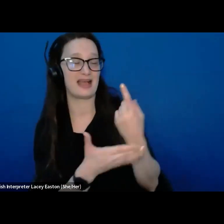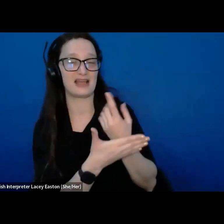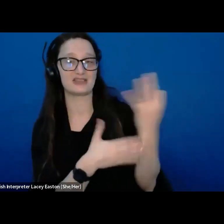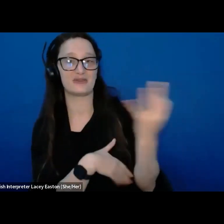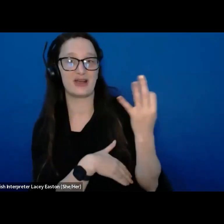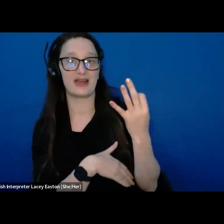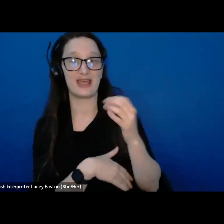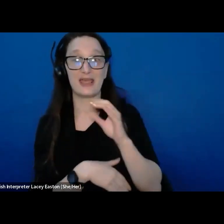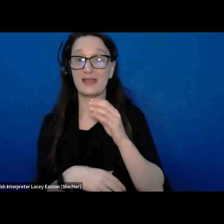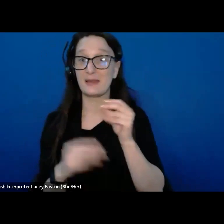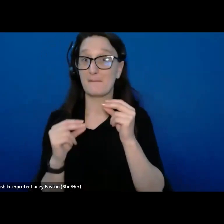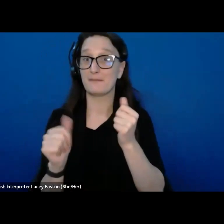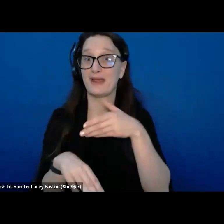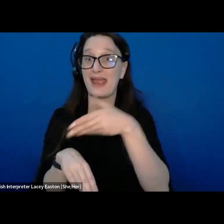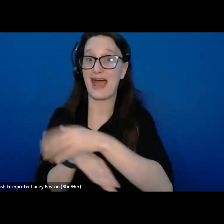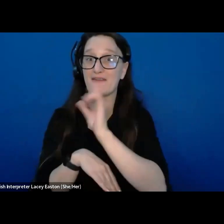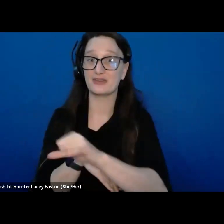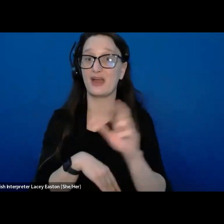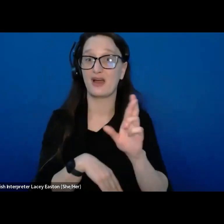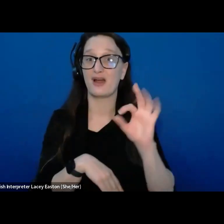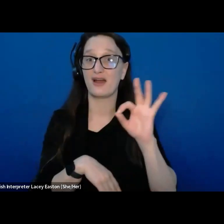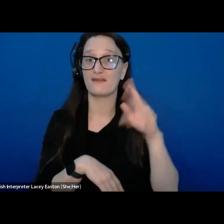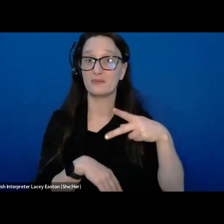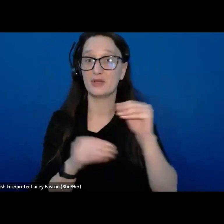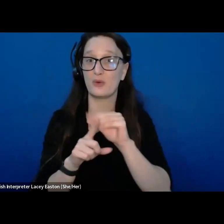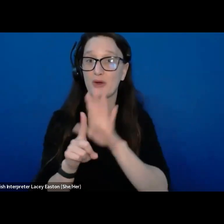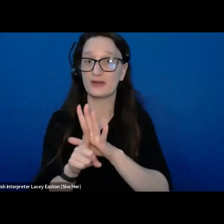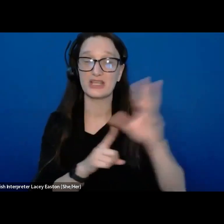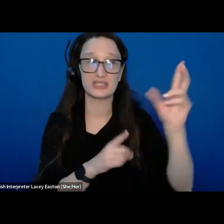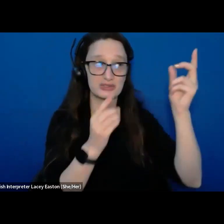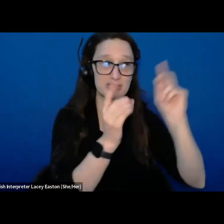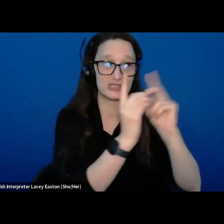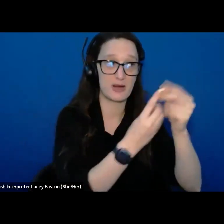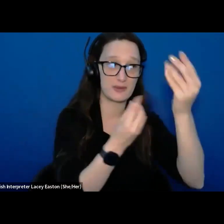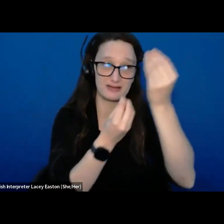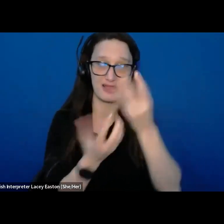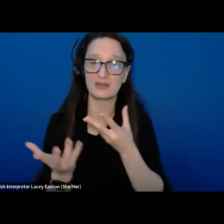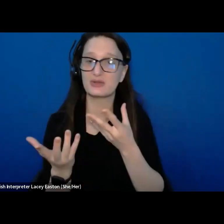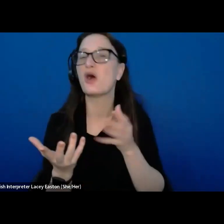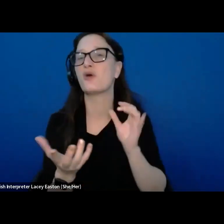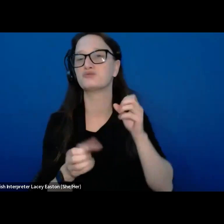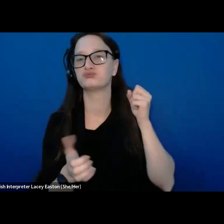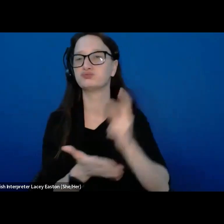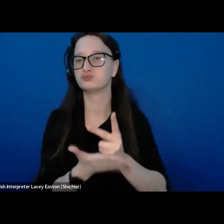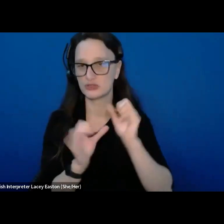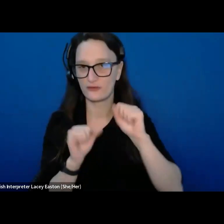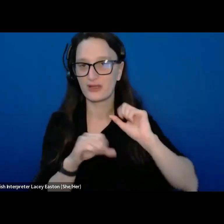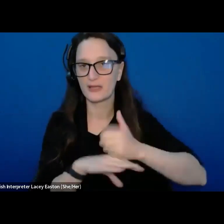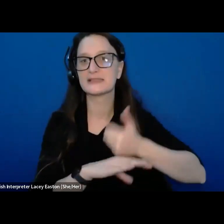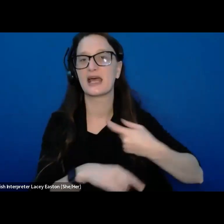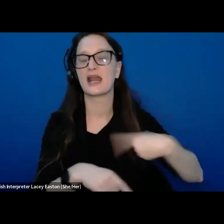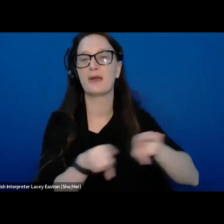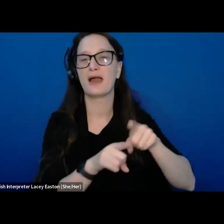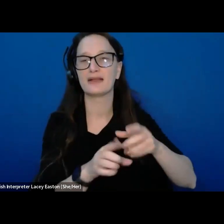did the RFP orientation, the department came back and said that it is okay for us to do that home as a specialized residential